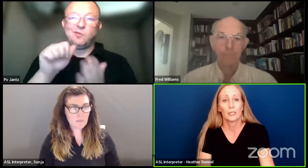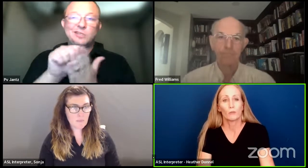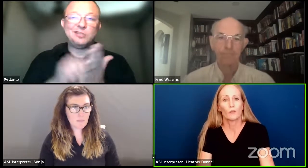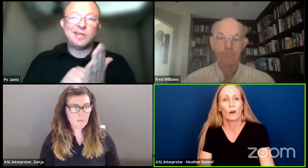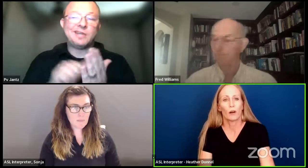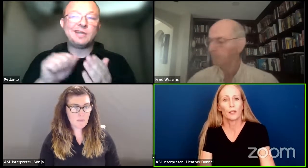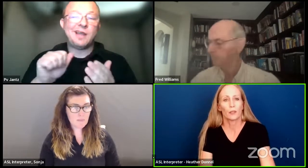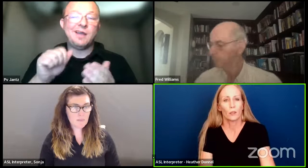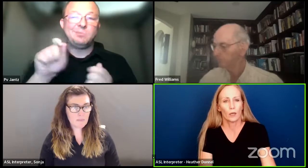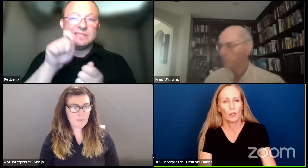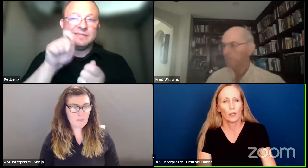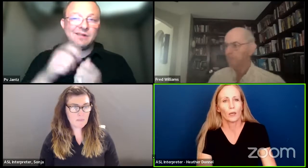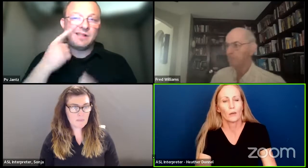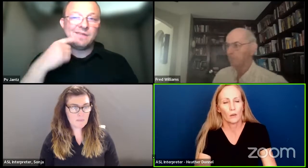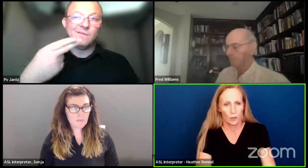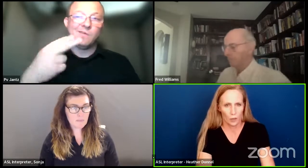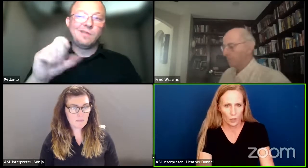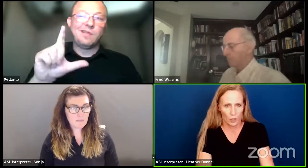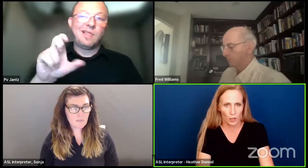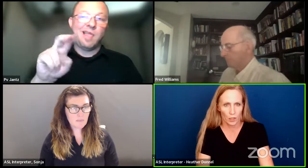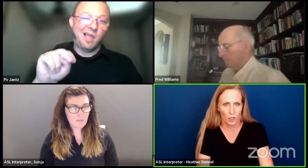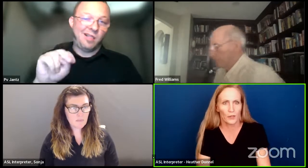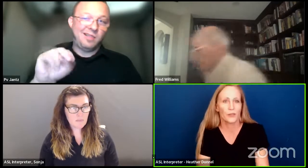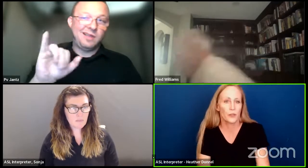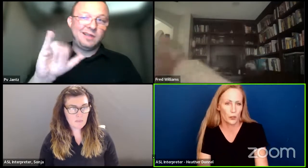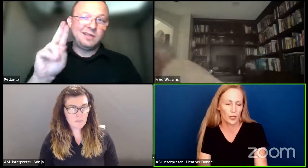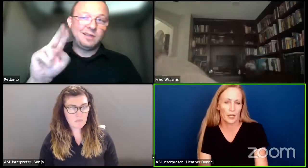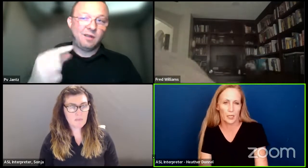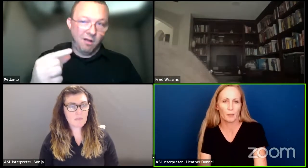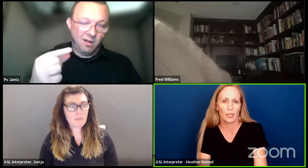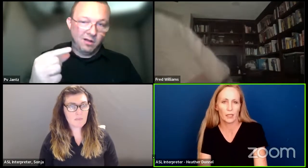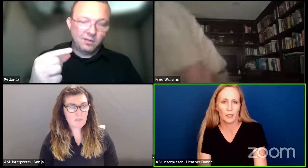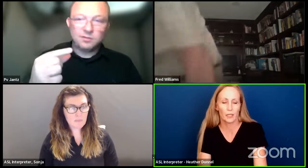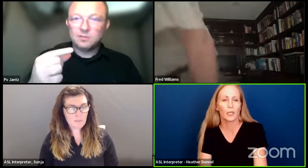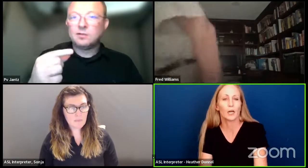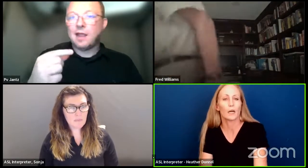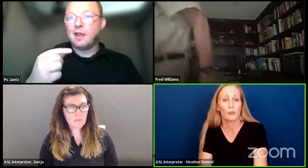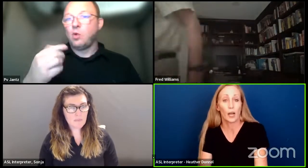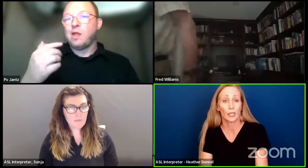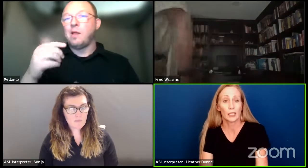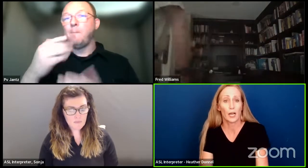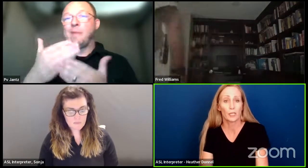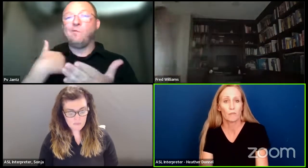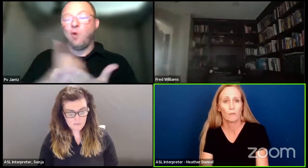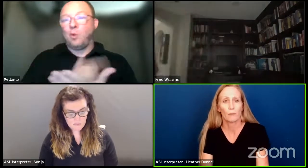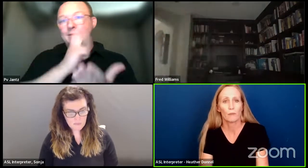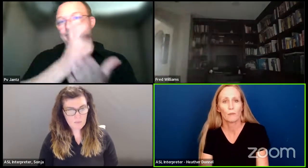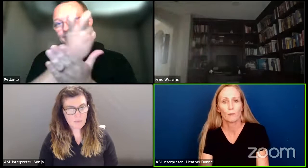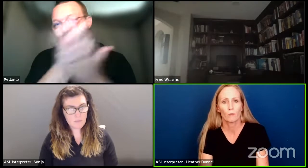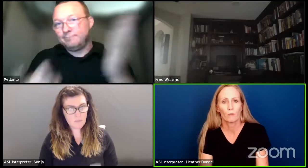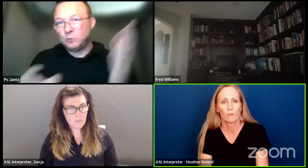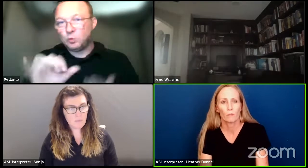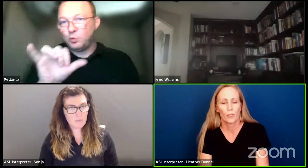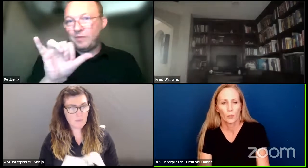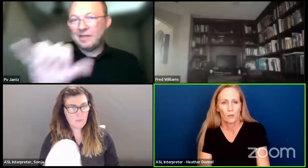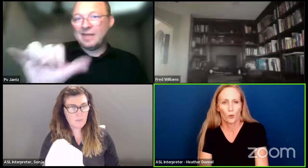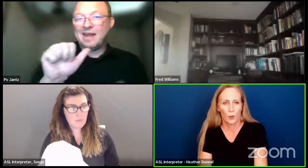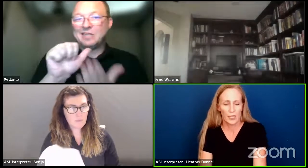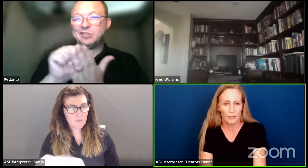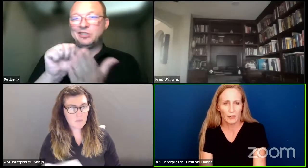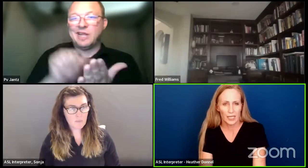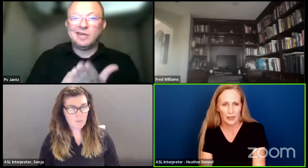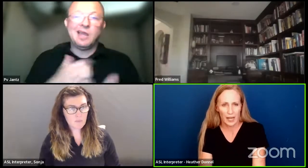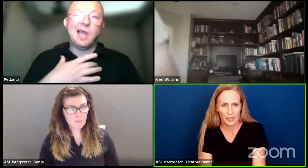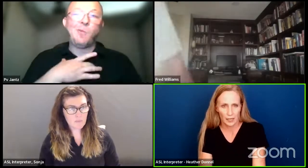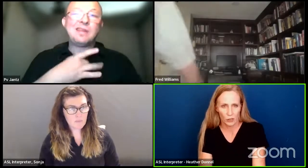Now I would like to move on to the next complaint for Helen Young. Before